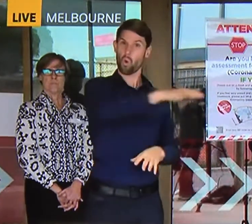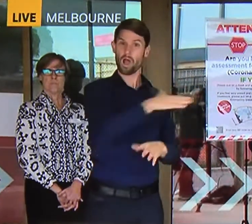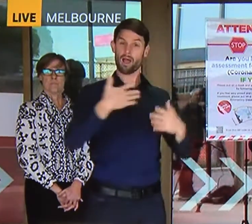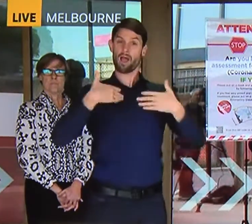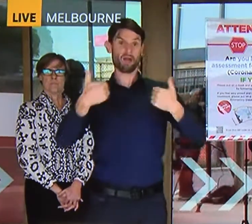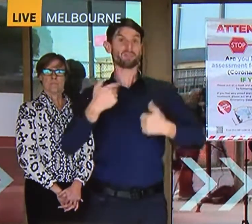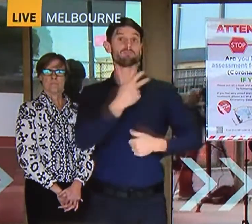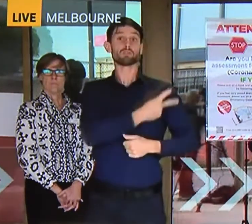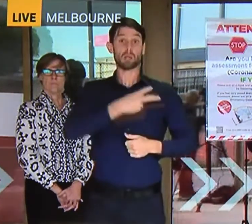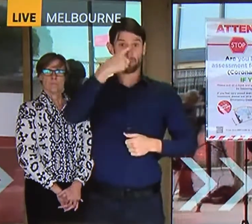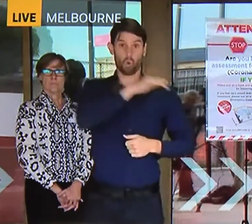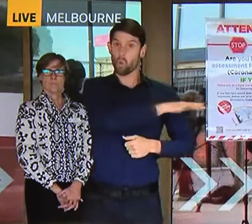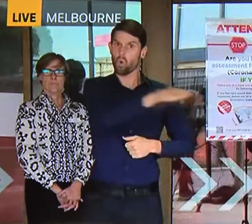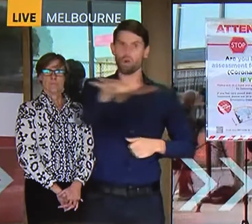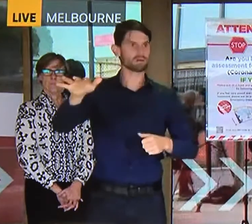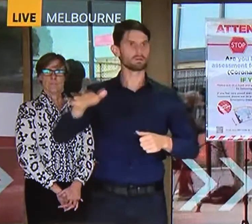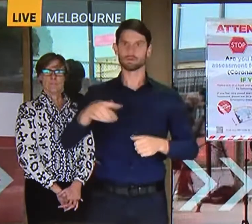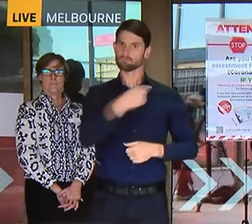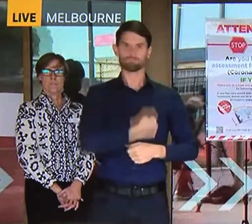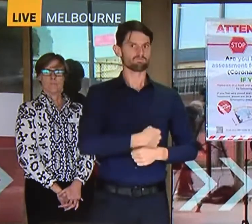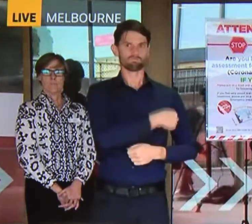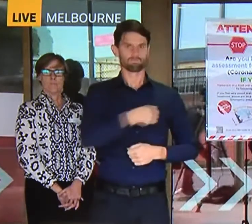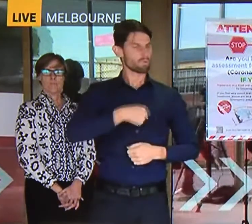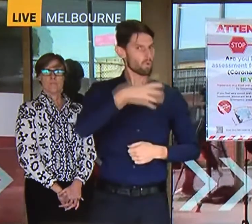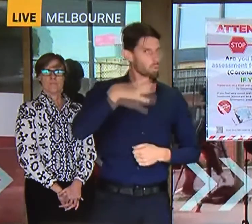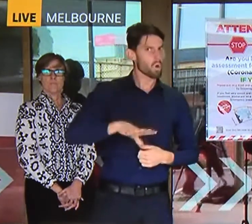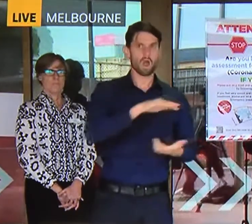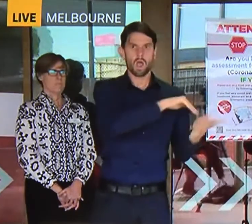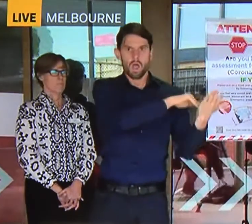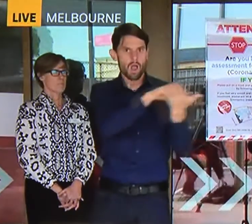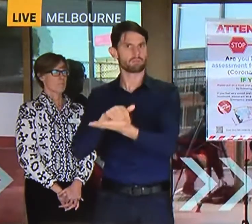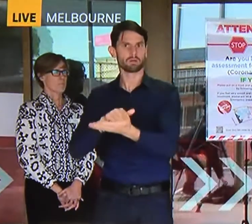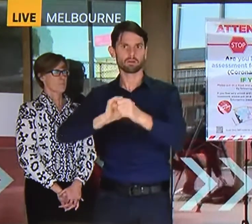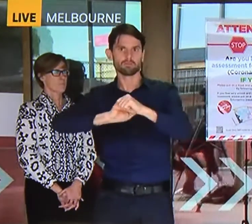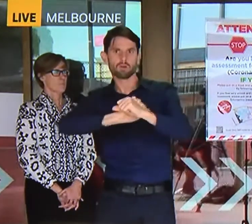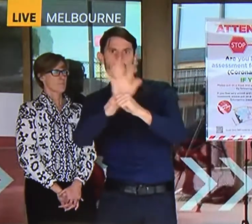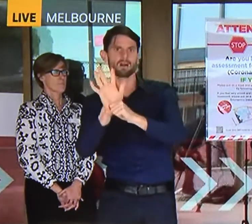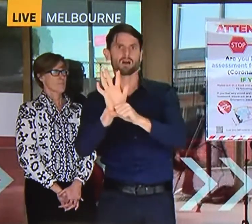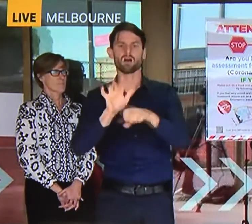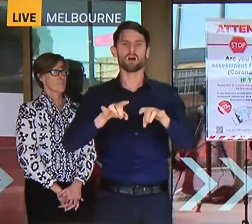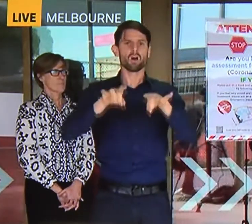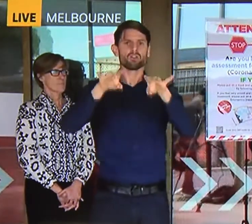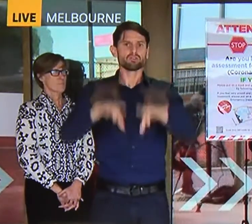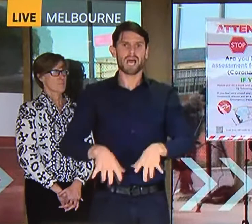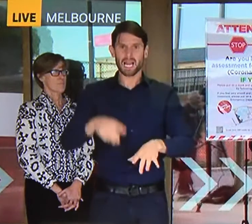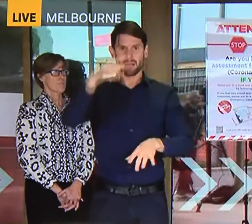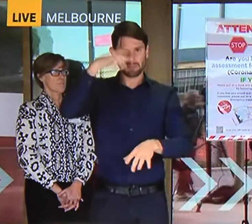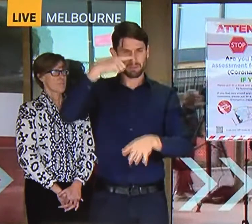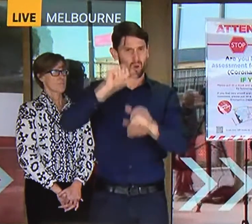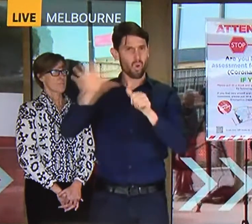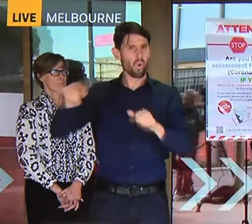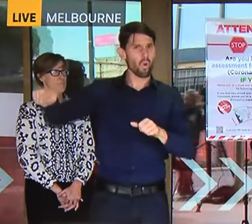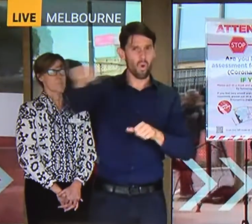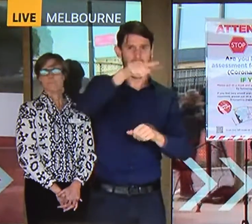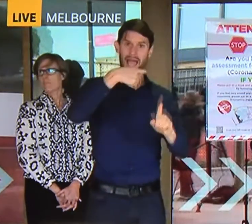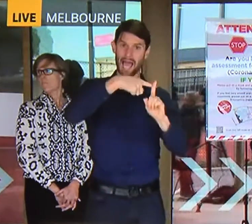what they can do in a similar way with nurses. So we're seeing Australians volunteer in their community, but in the